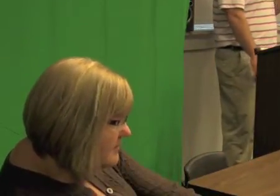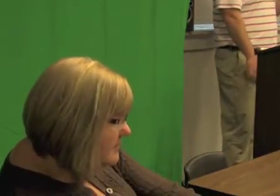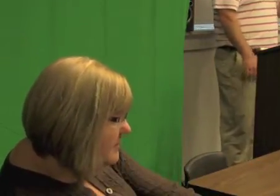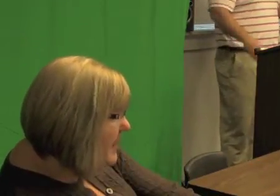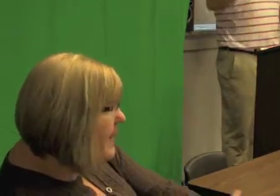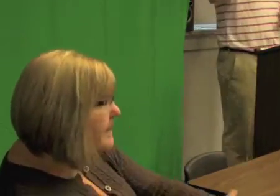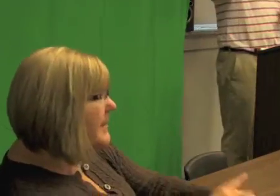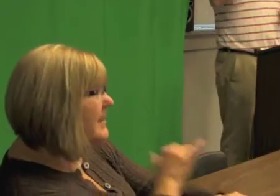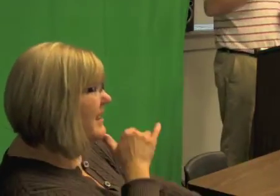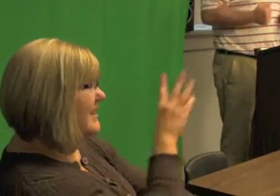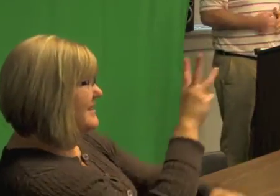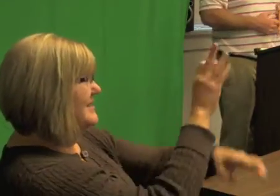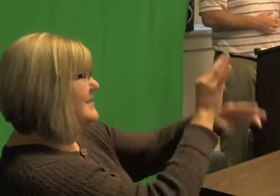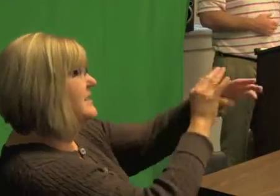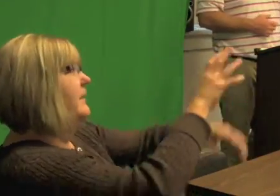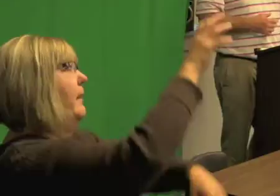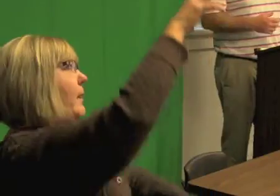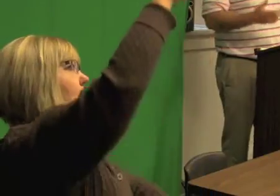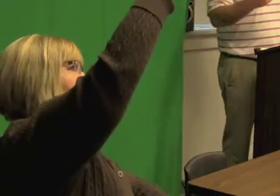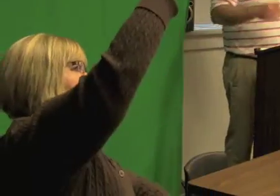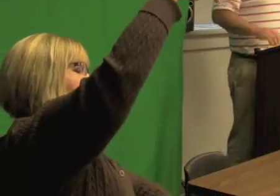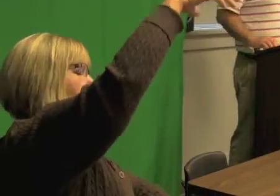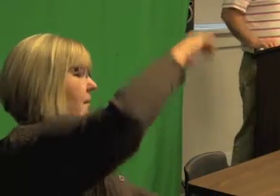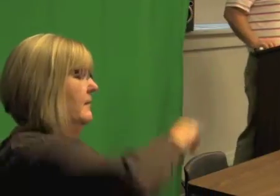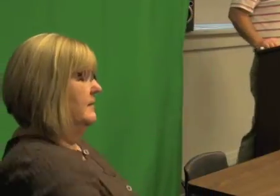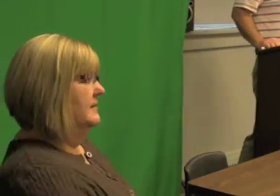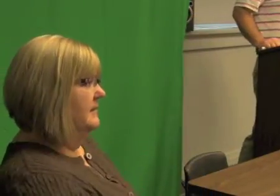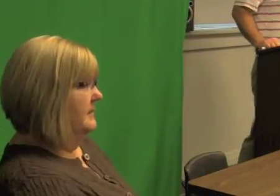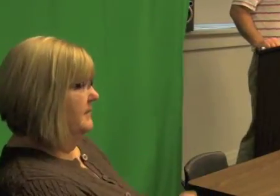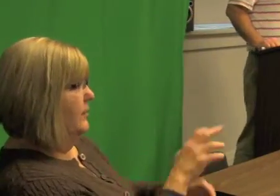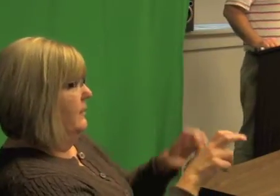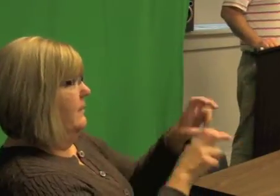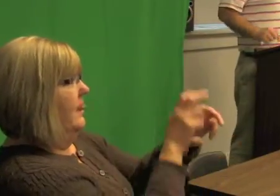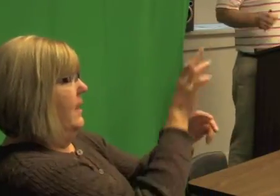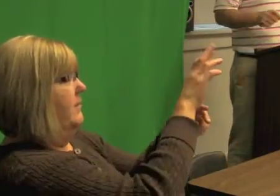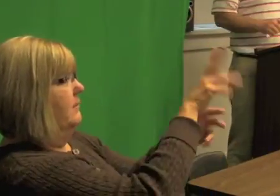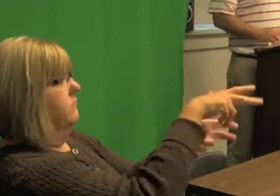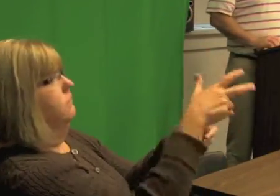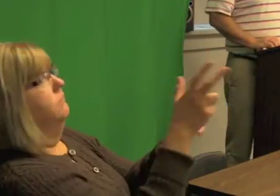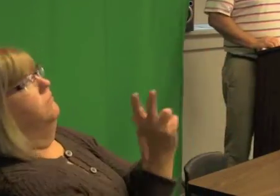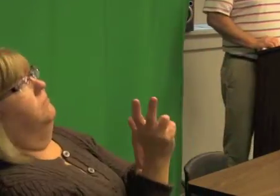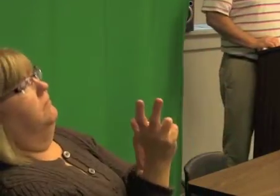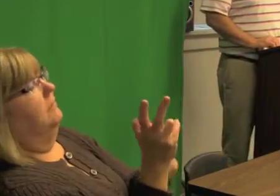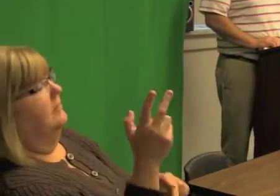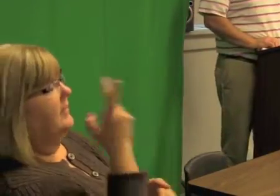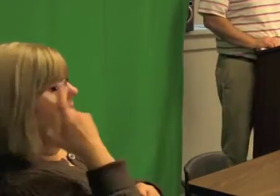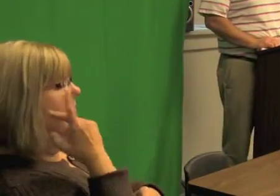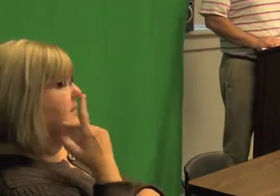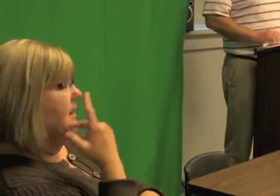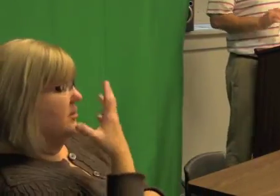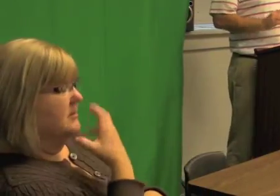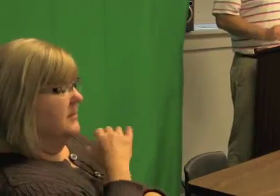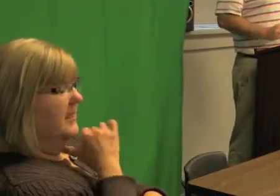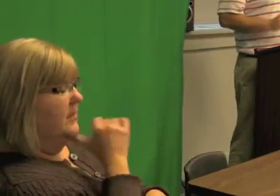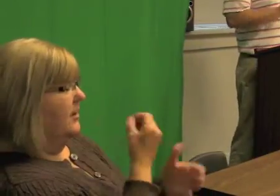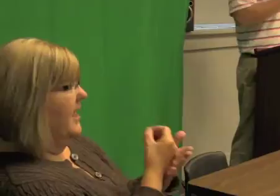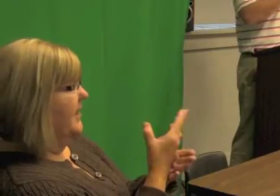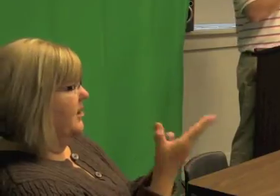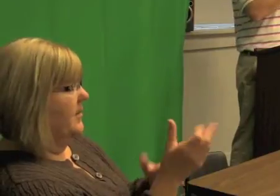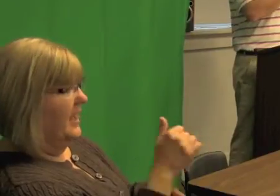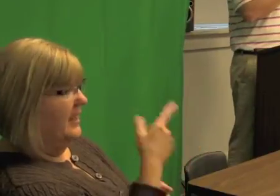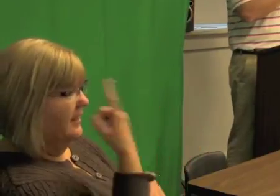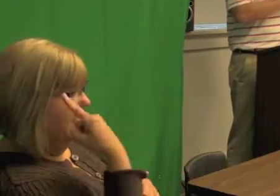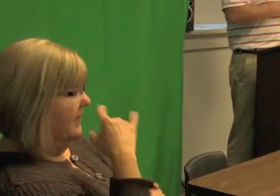put it at 6 feet where they can't even reach it without climbing up the shelf and knocking all the candy bars off. So the parents are mad that they have to clean it all up and they're not buying anything for their kid